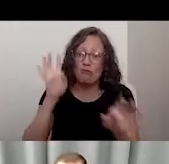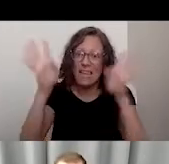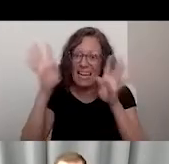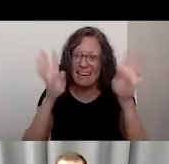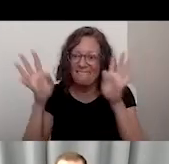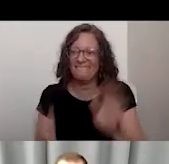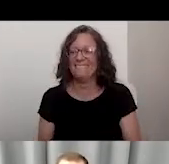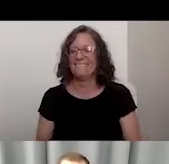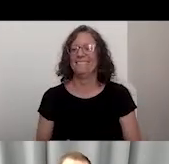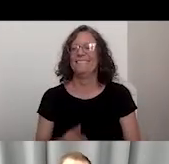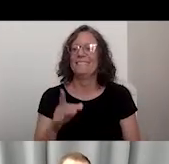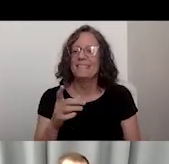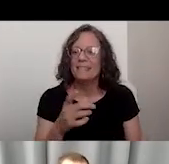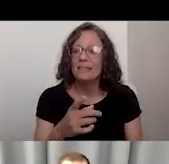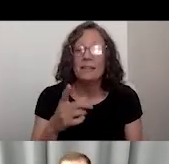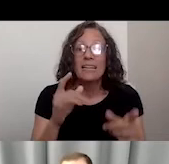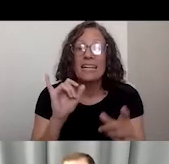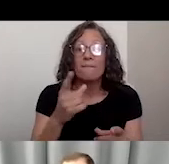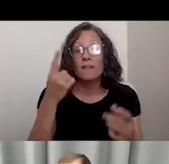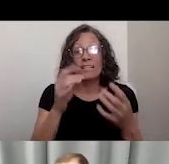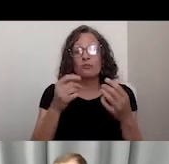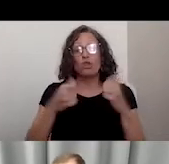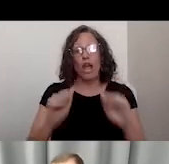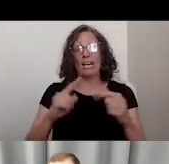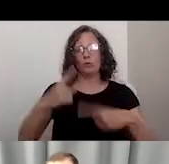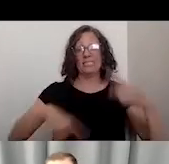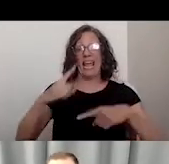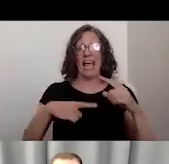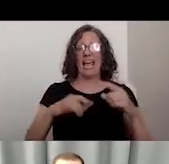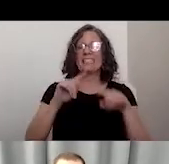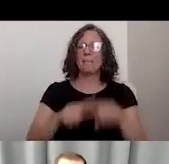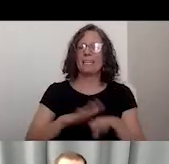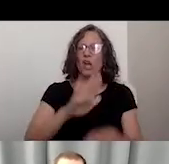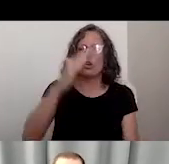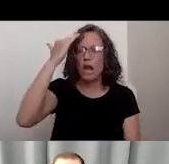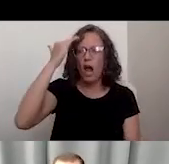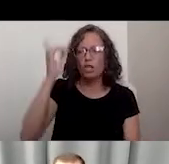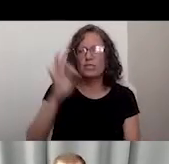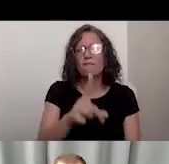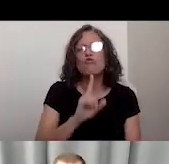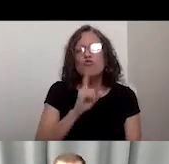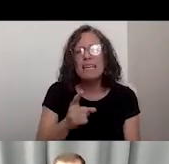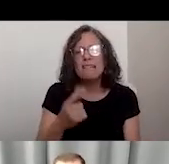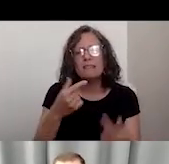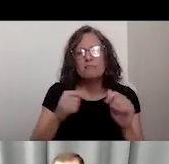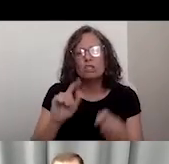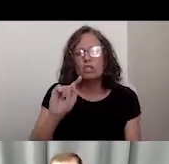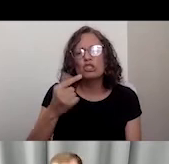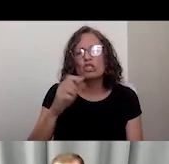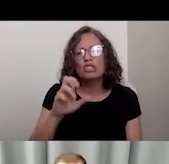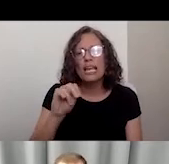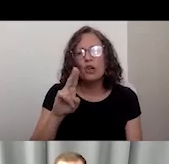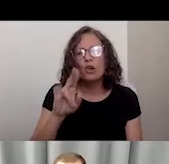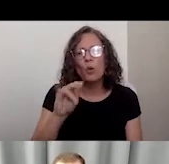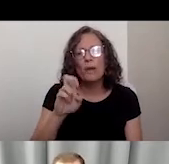both of us, but just remember, be flexible and be creative. And if you are signing, if